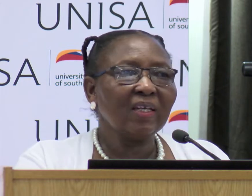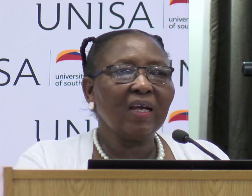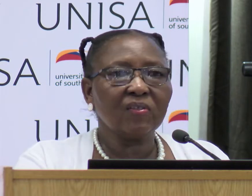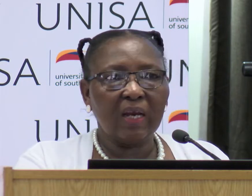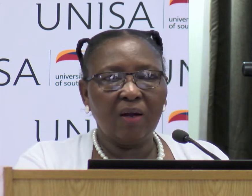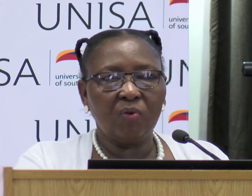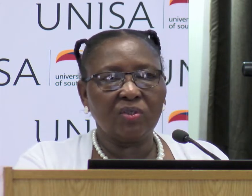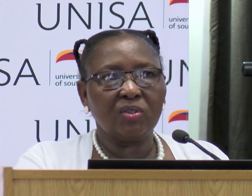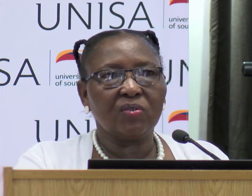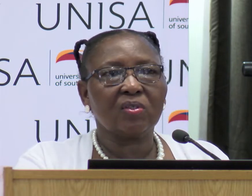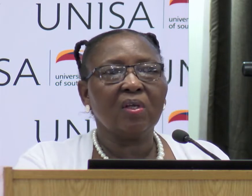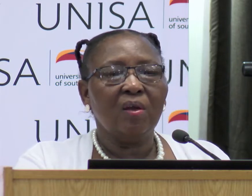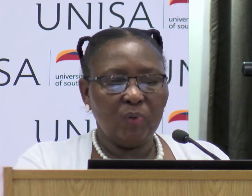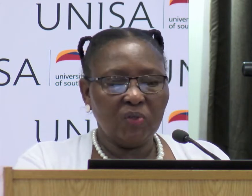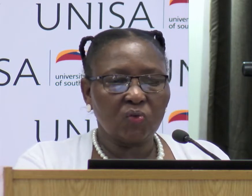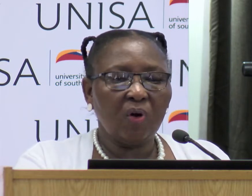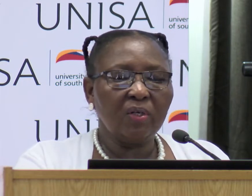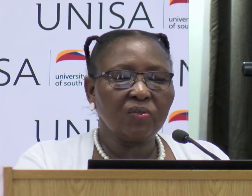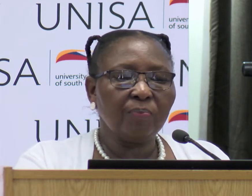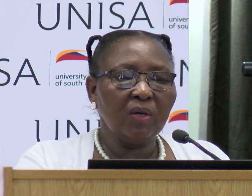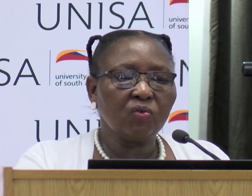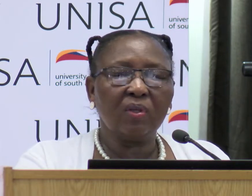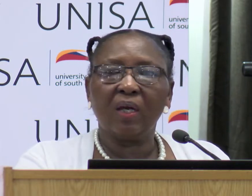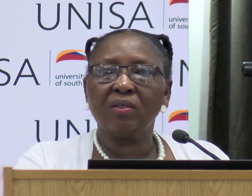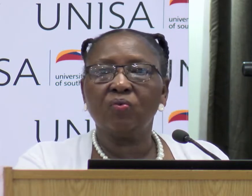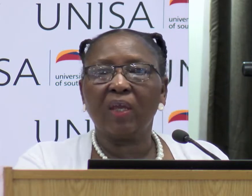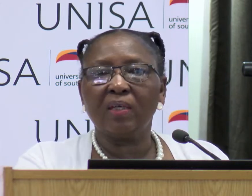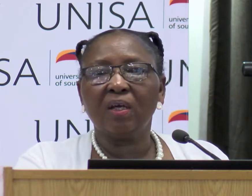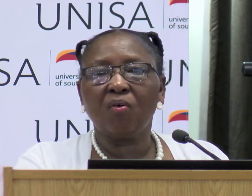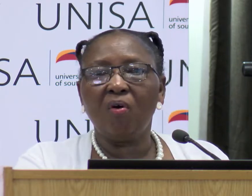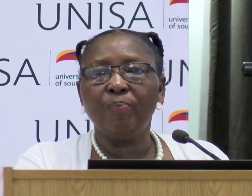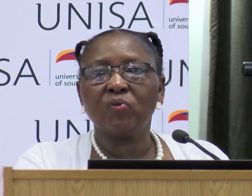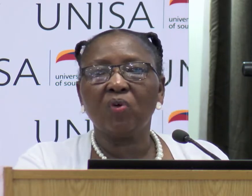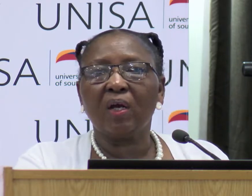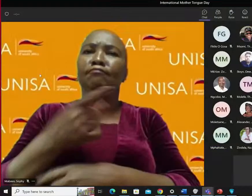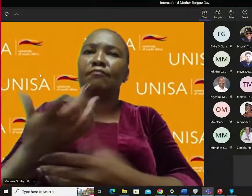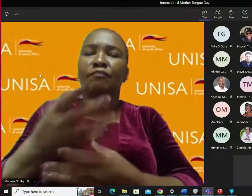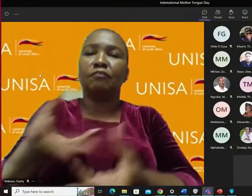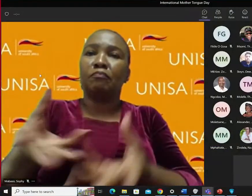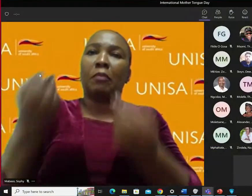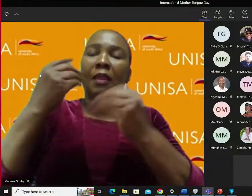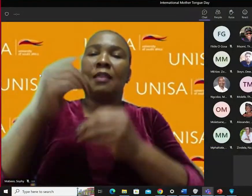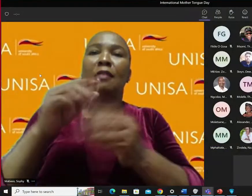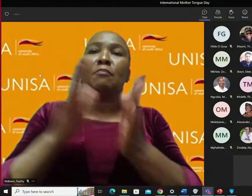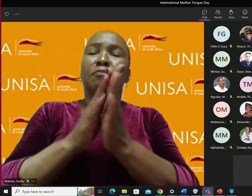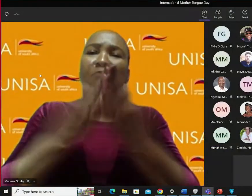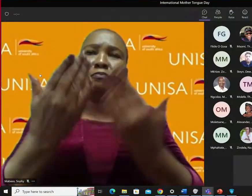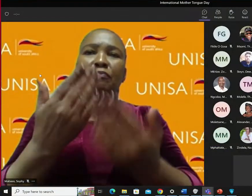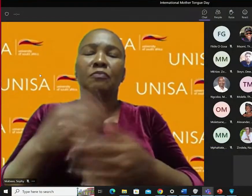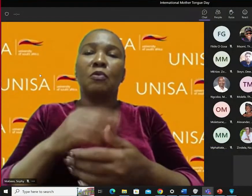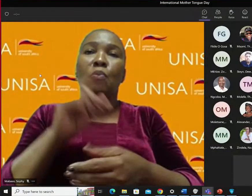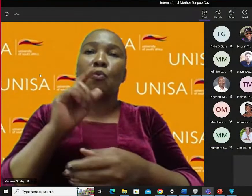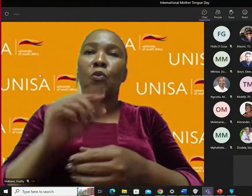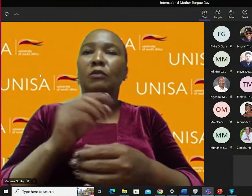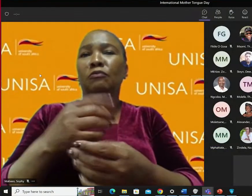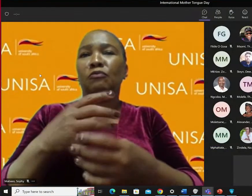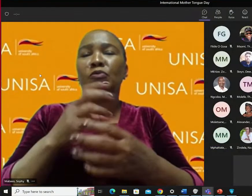in various languages. Please, colleagues, make sure that you get a copy so that when you